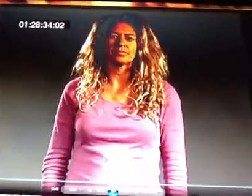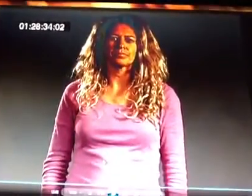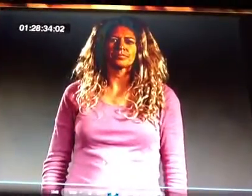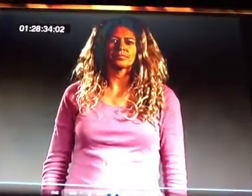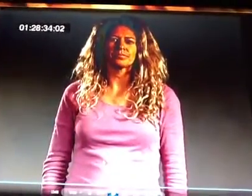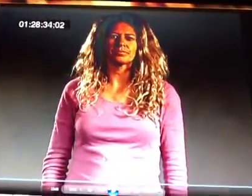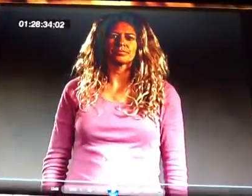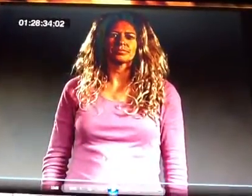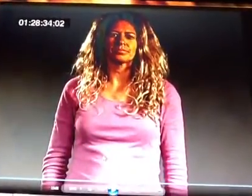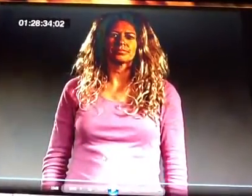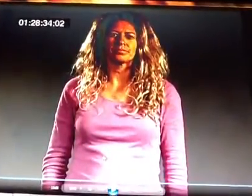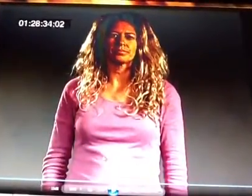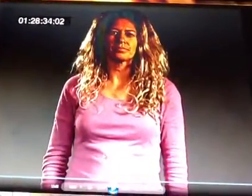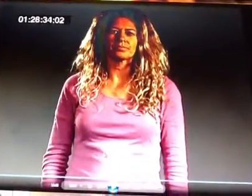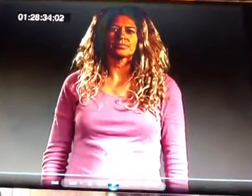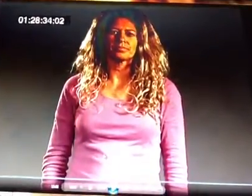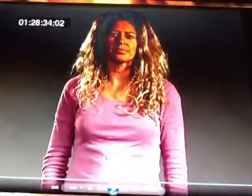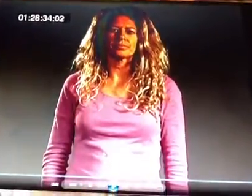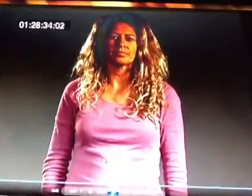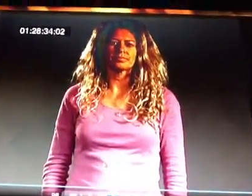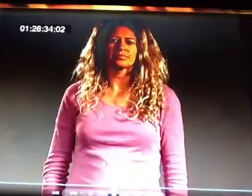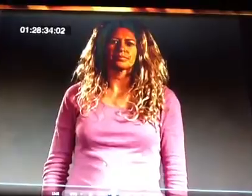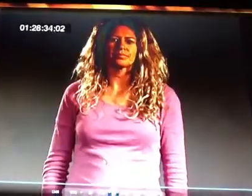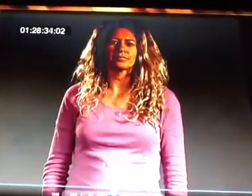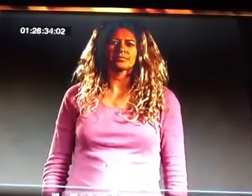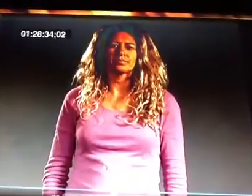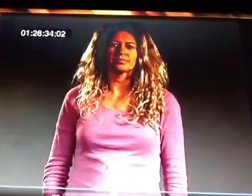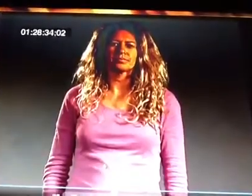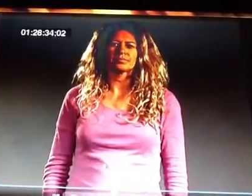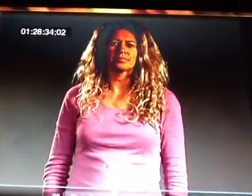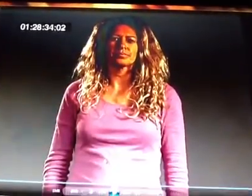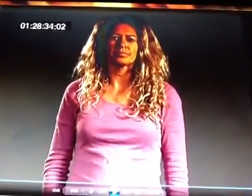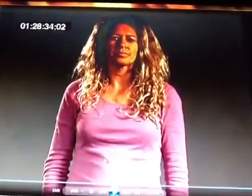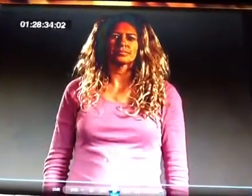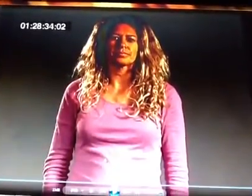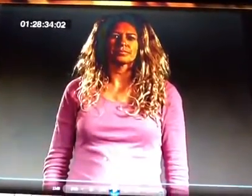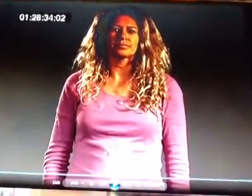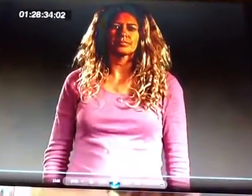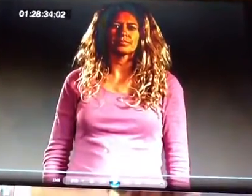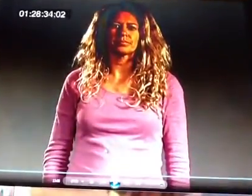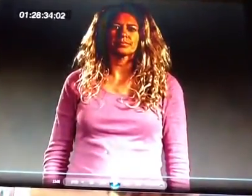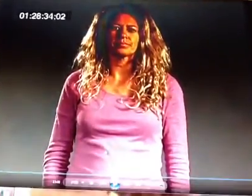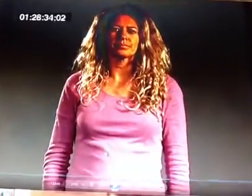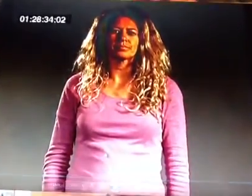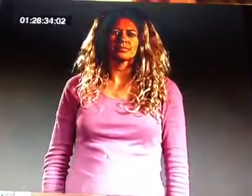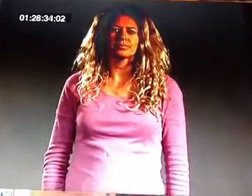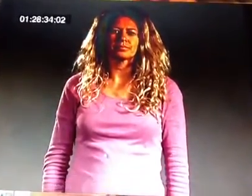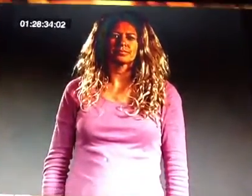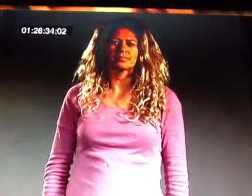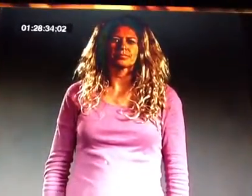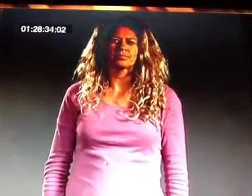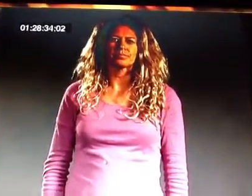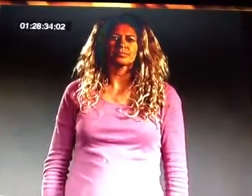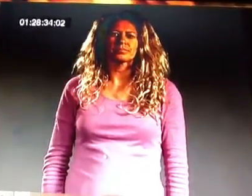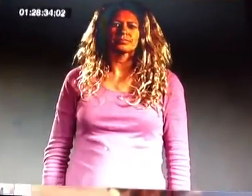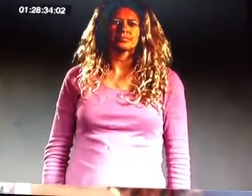So now the gardening is all done. And I've got a tarp over it to protect it, and to encourage the worms to grow in there to make the soil